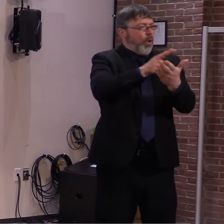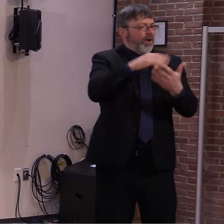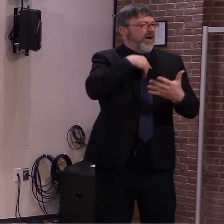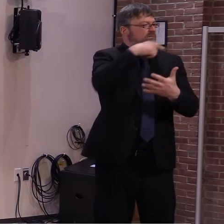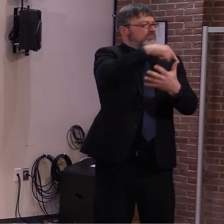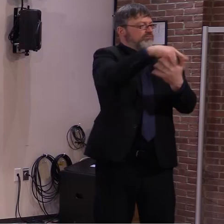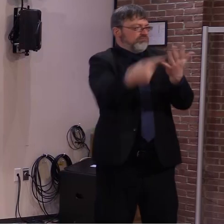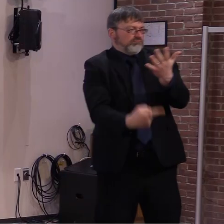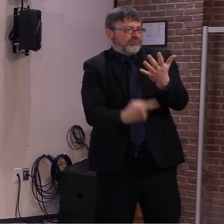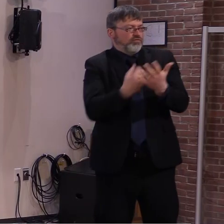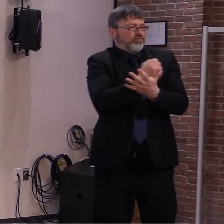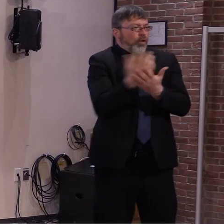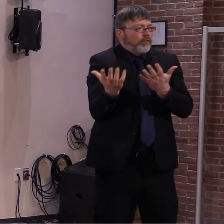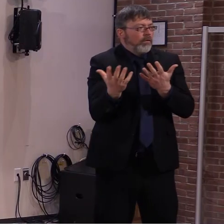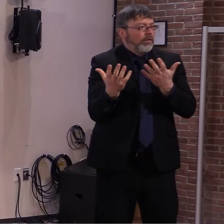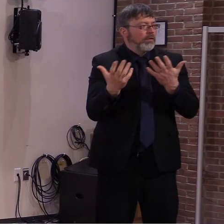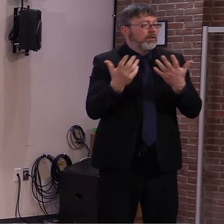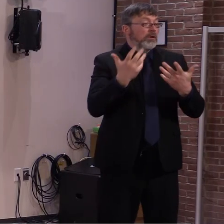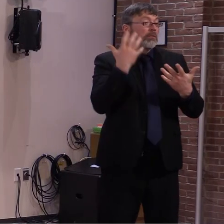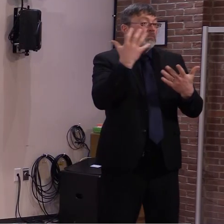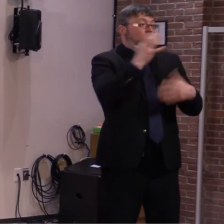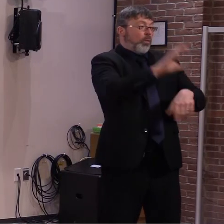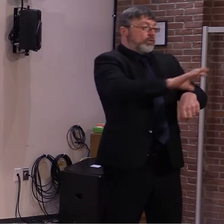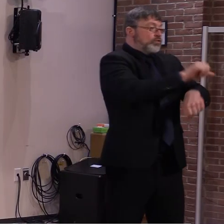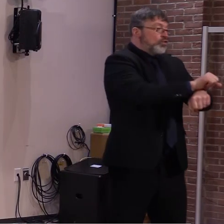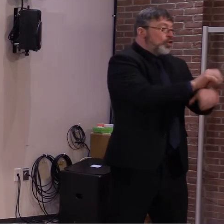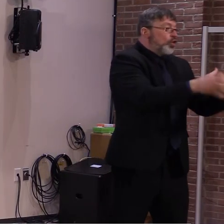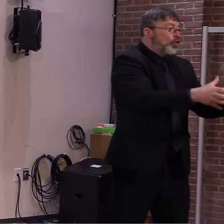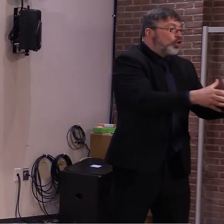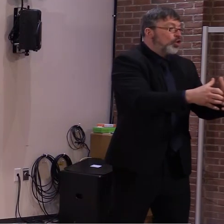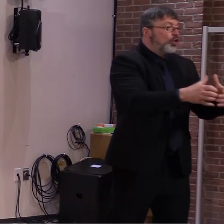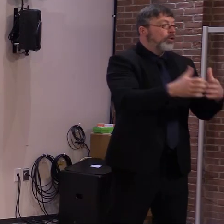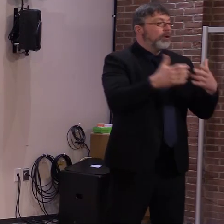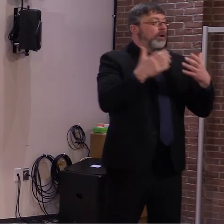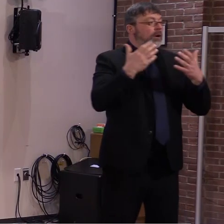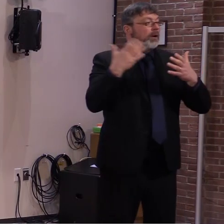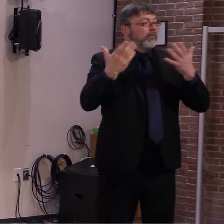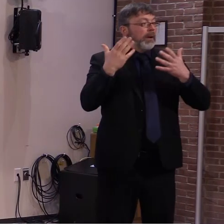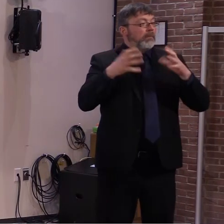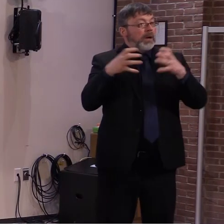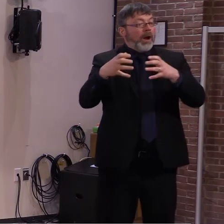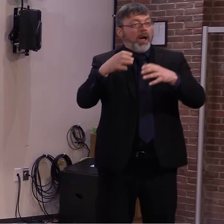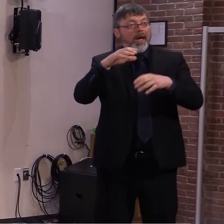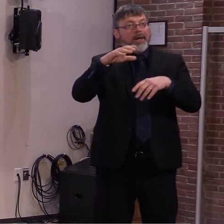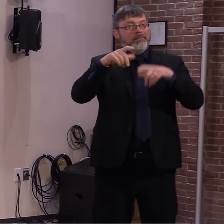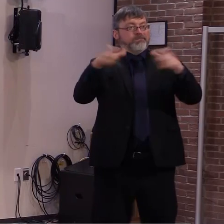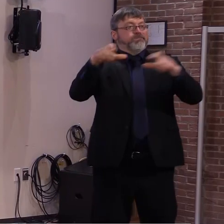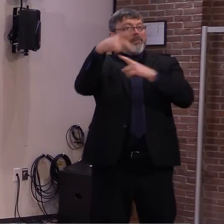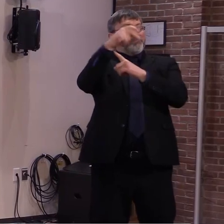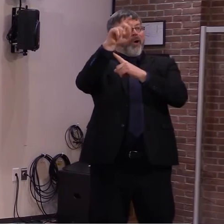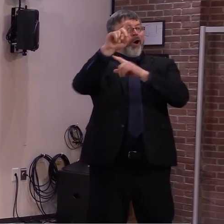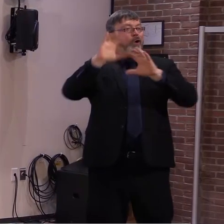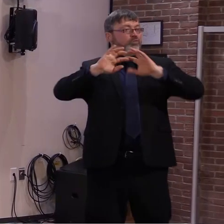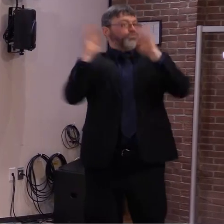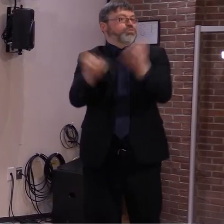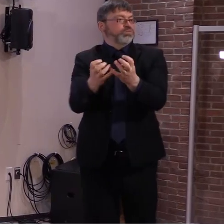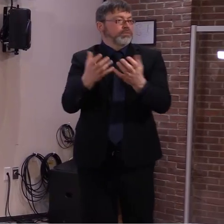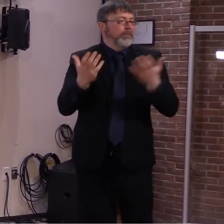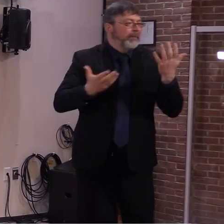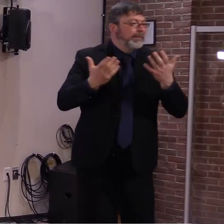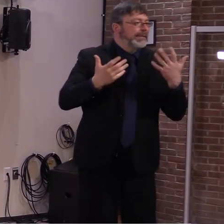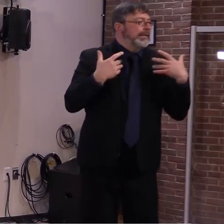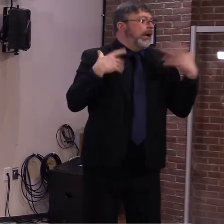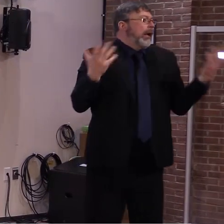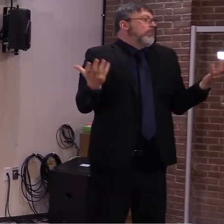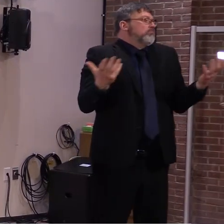to sort of megapods along the way. I think where we're going to come down, Lisa, at some point here is probably a